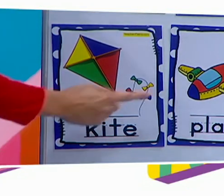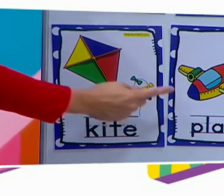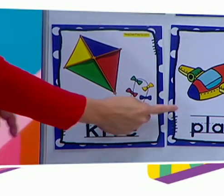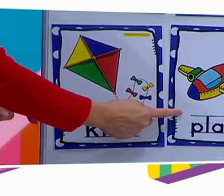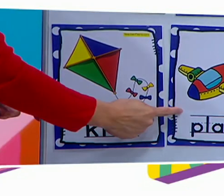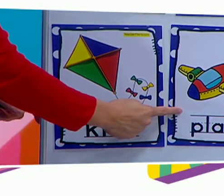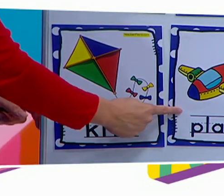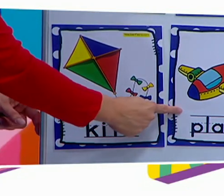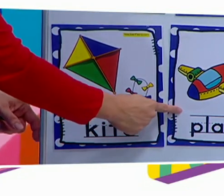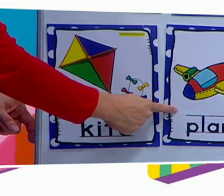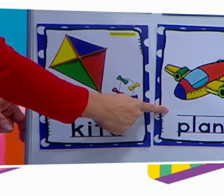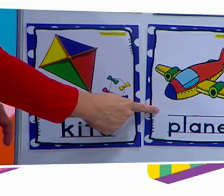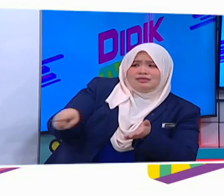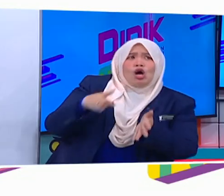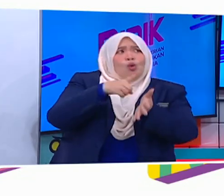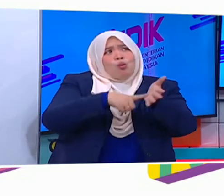Now,